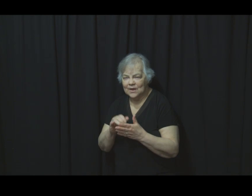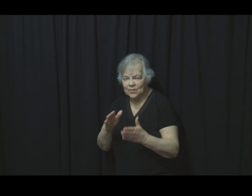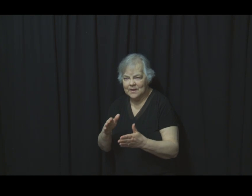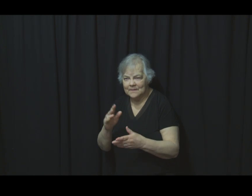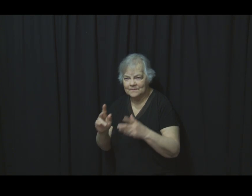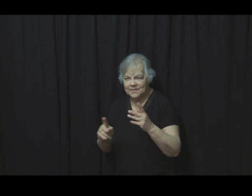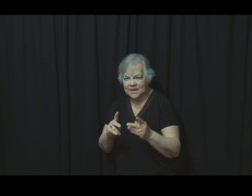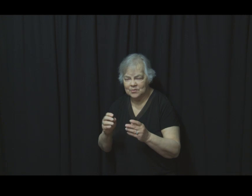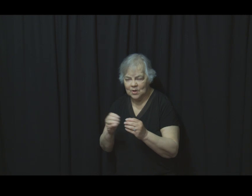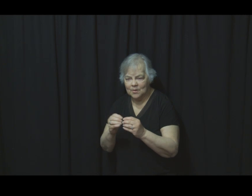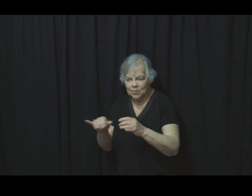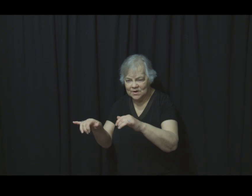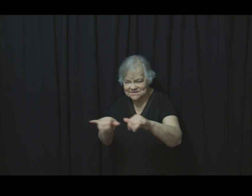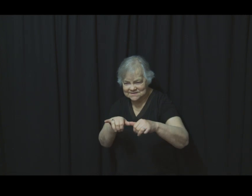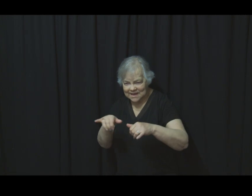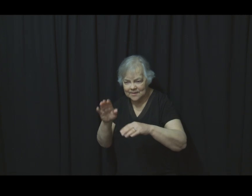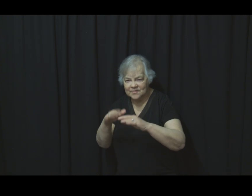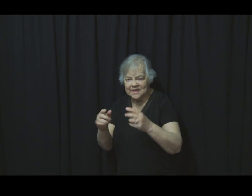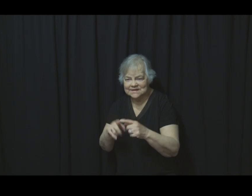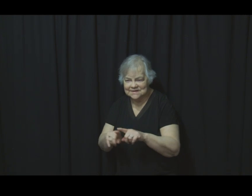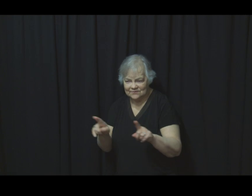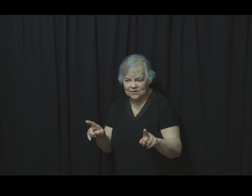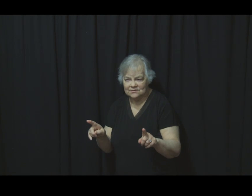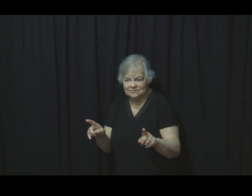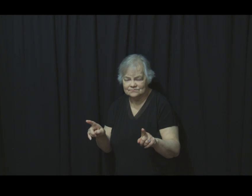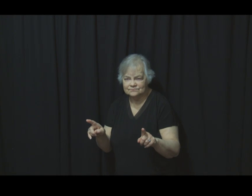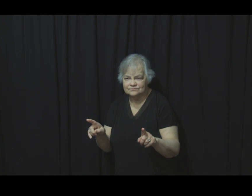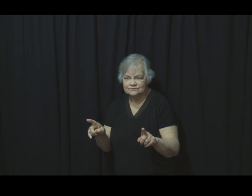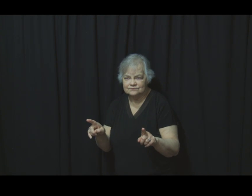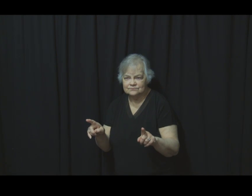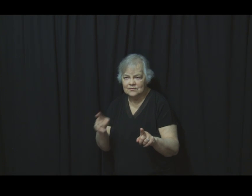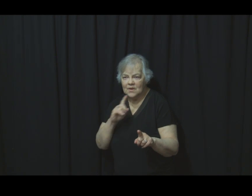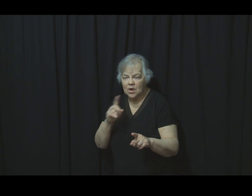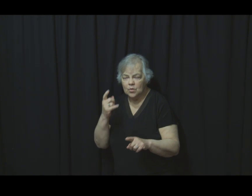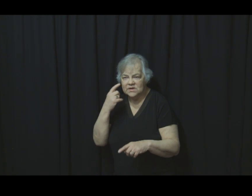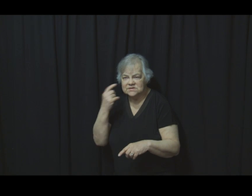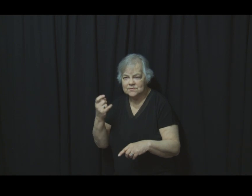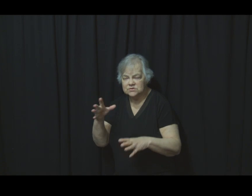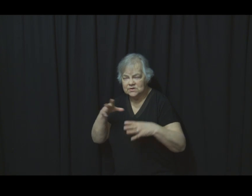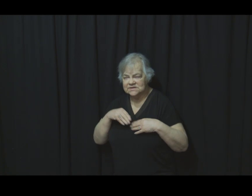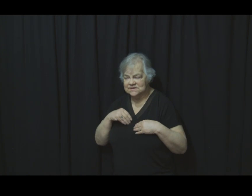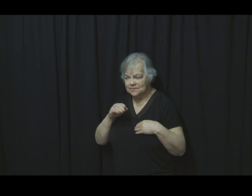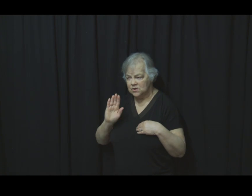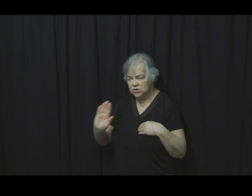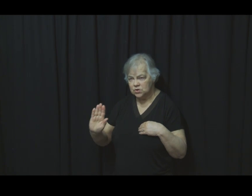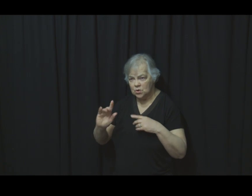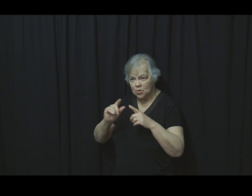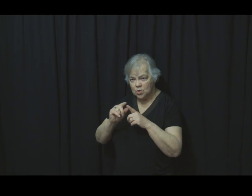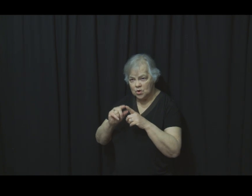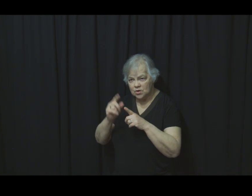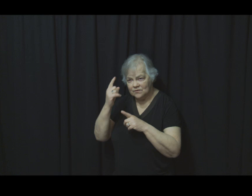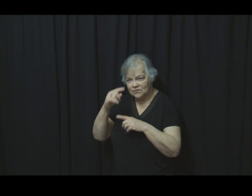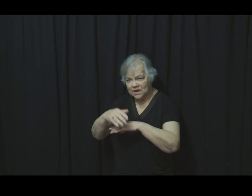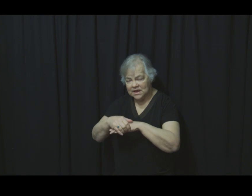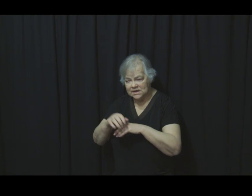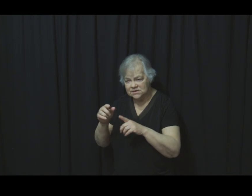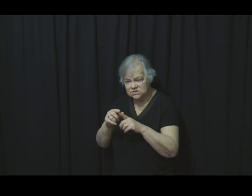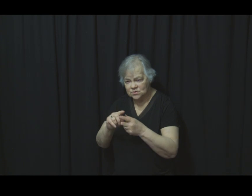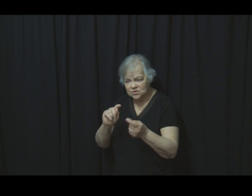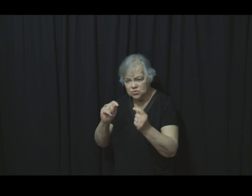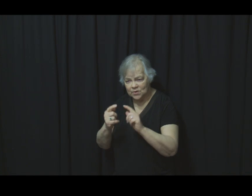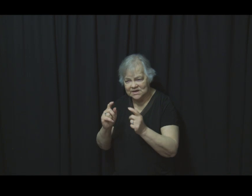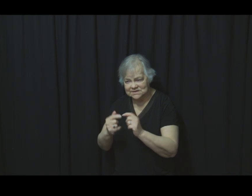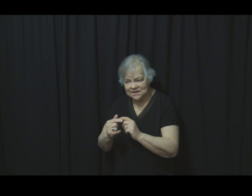more alike than they are different. So are we supposed to take your word for English words translated over the last